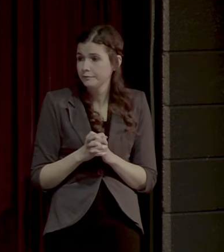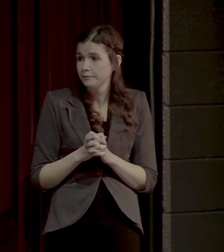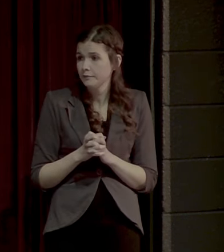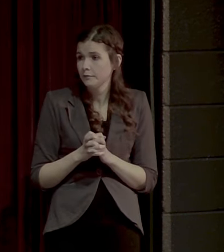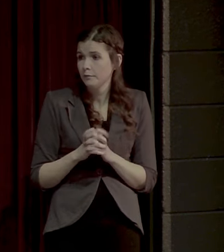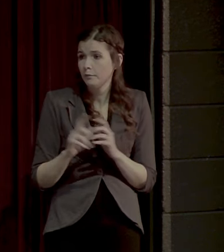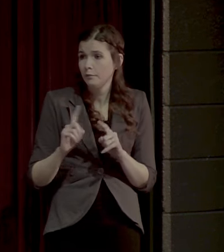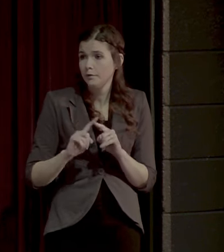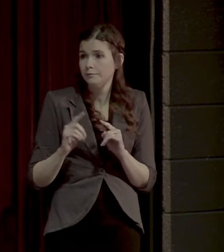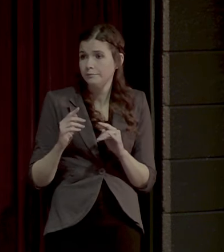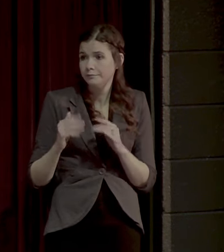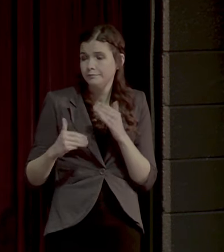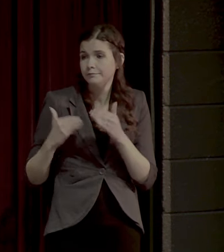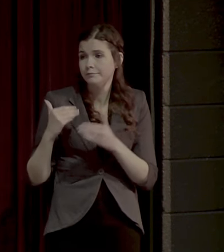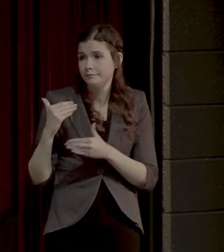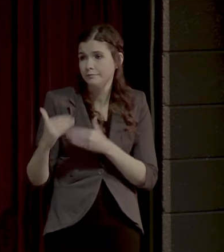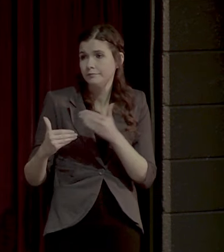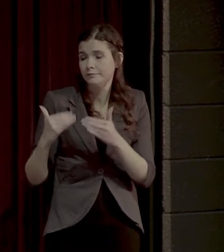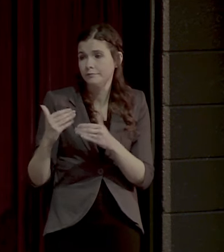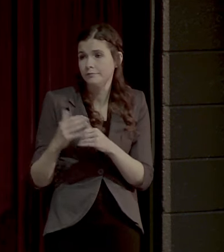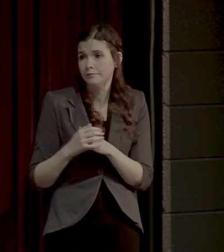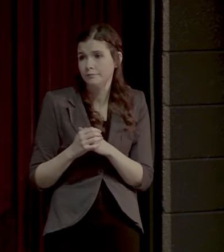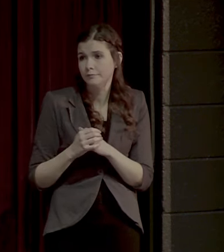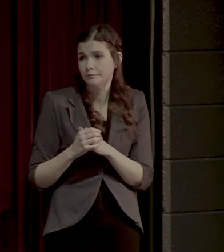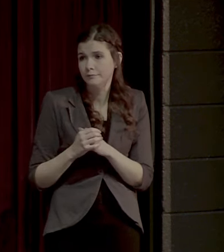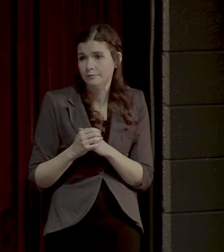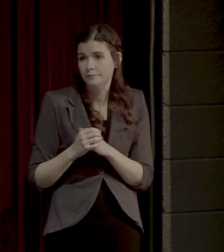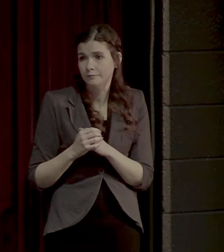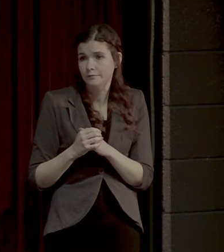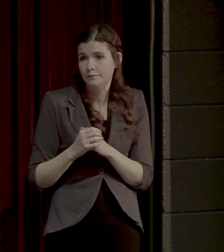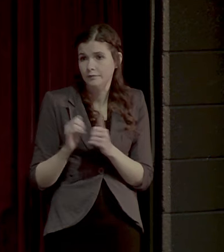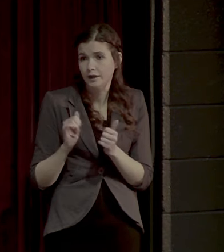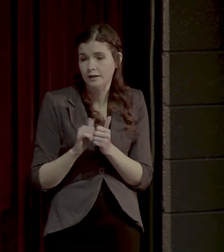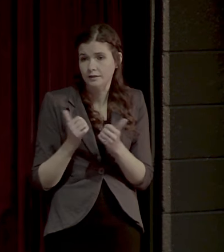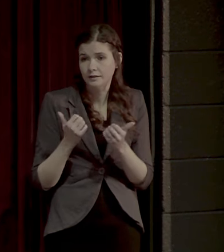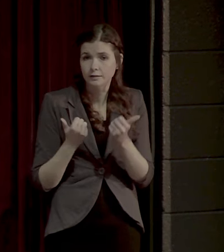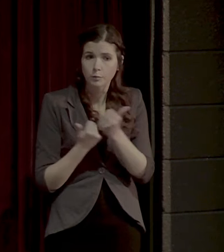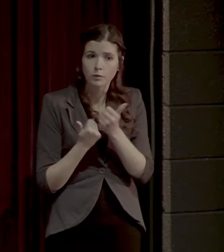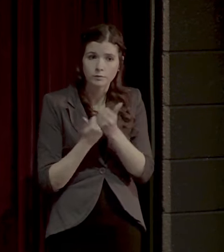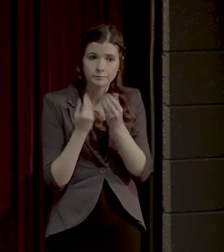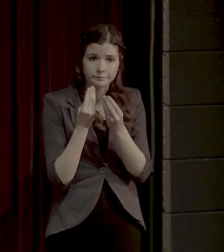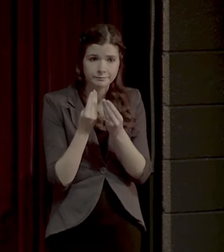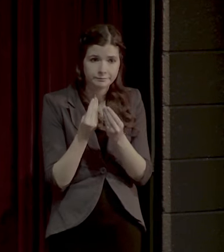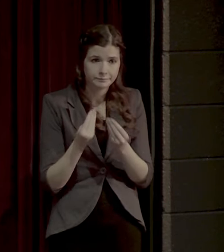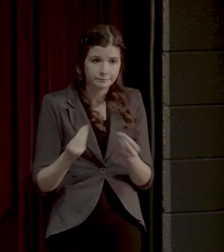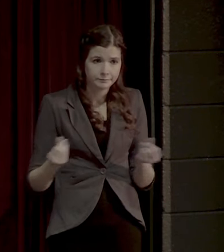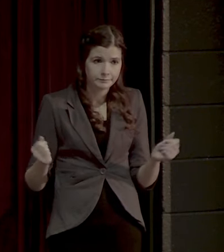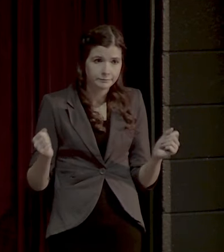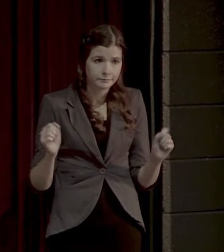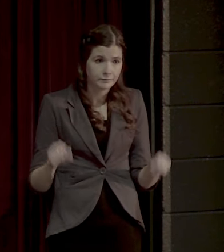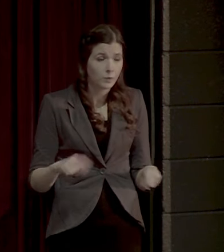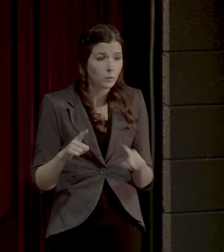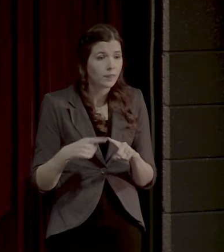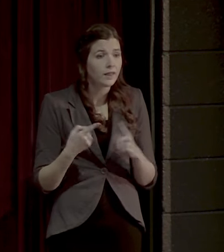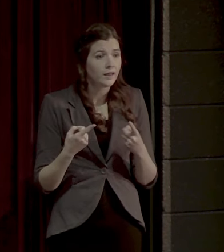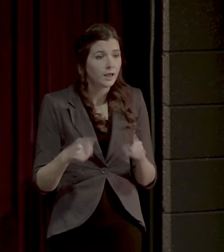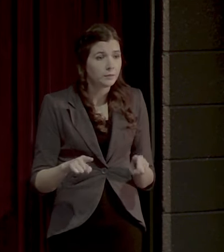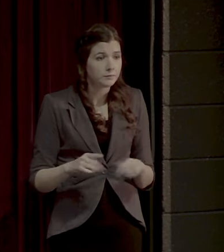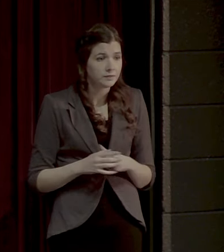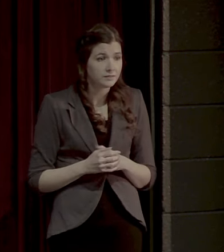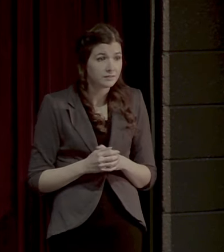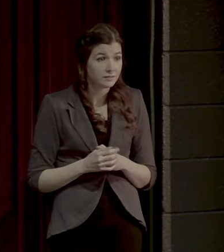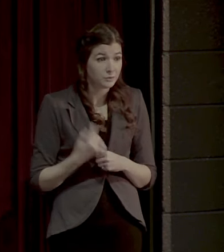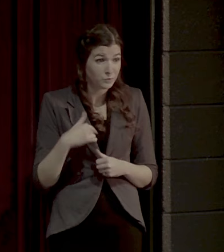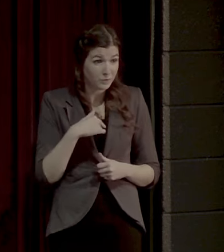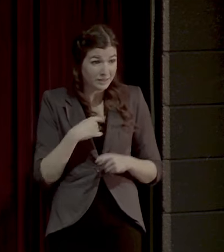But eventually, sometimes rocks roll down the hill. They disappear. And when that happens, those of us